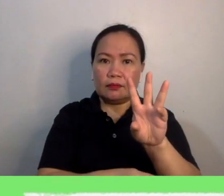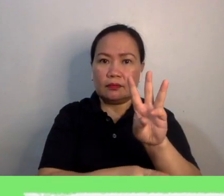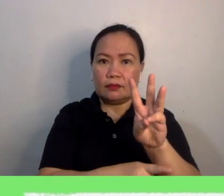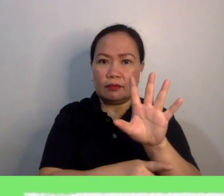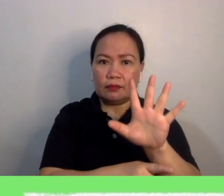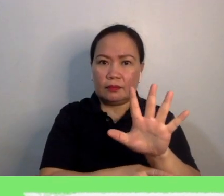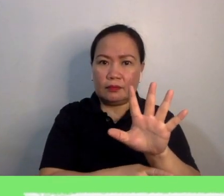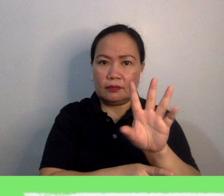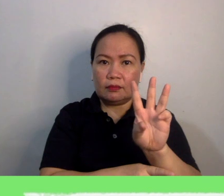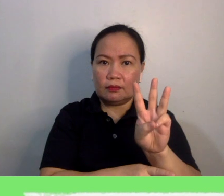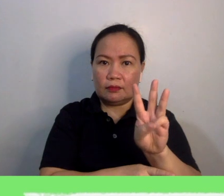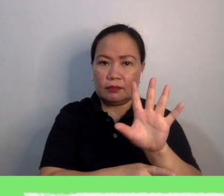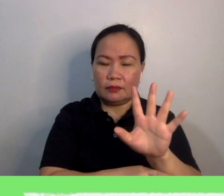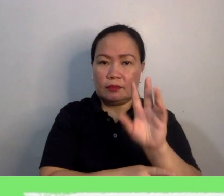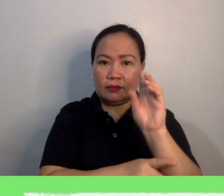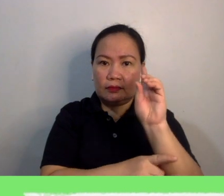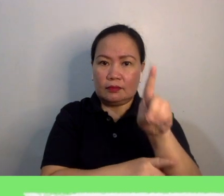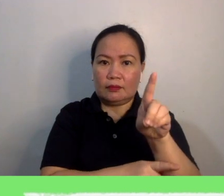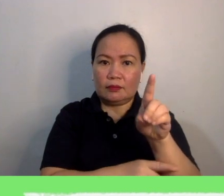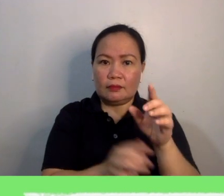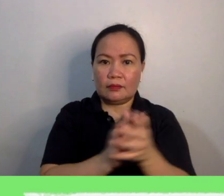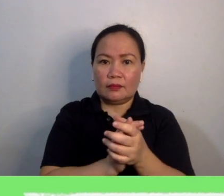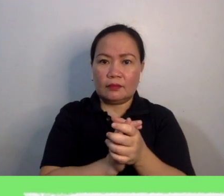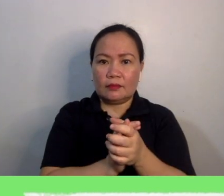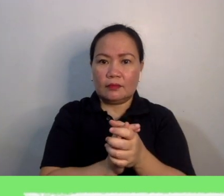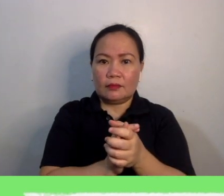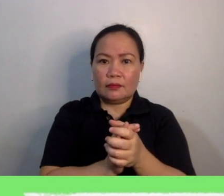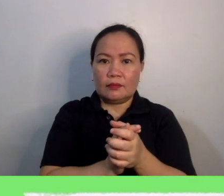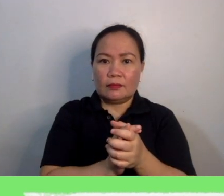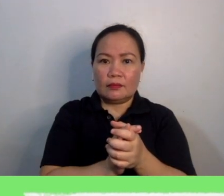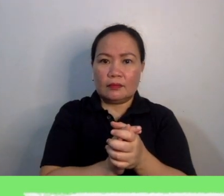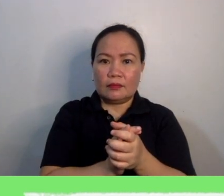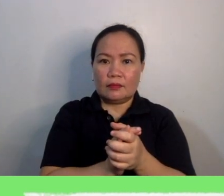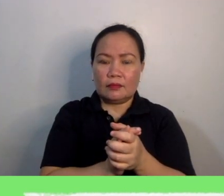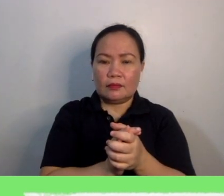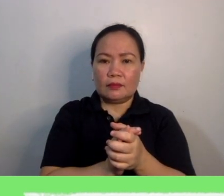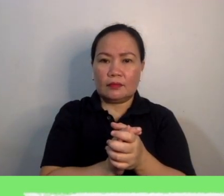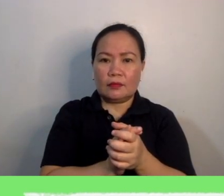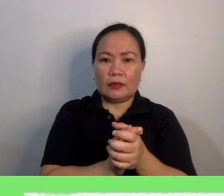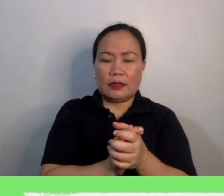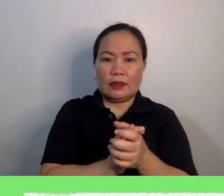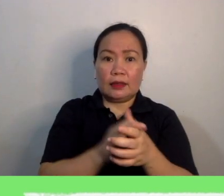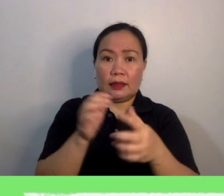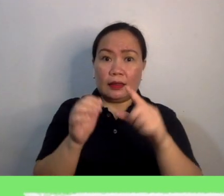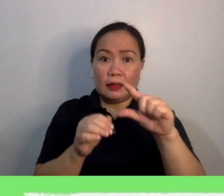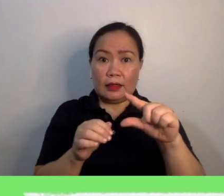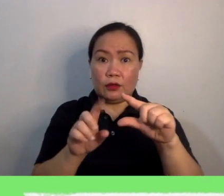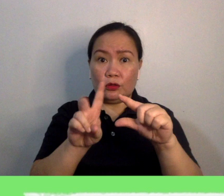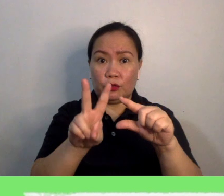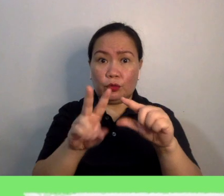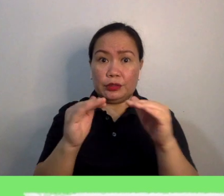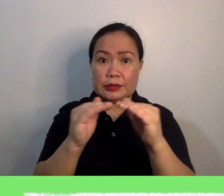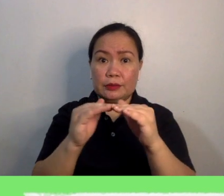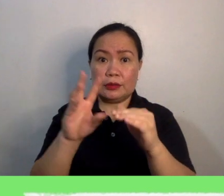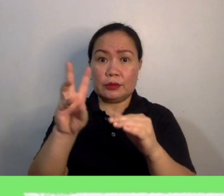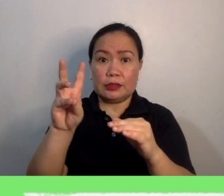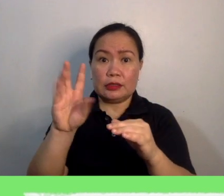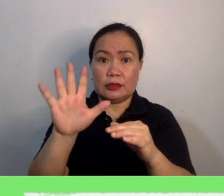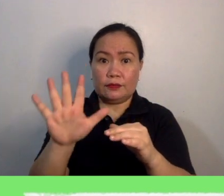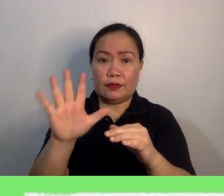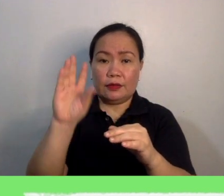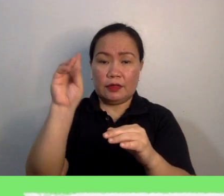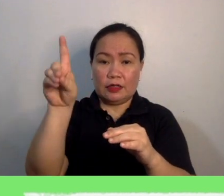to 65. So, therefore, this is 65. And the measure of this angle is